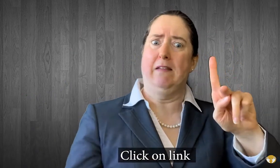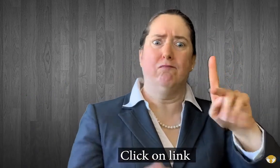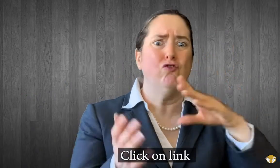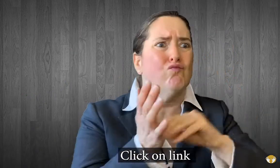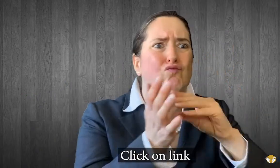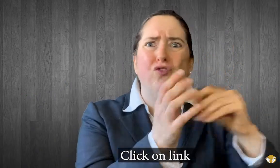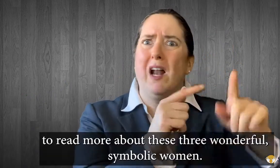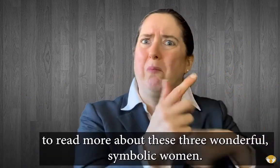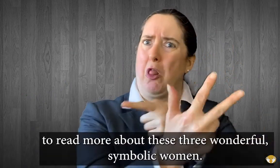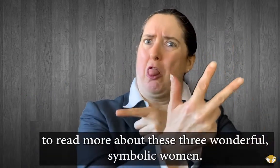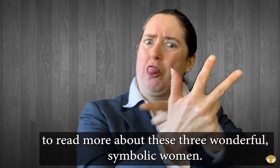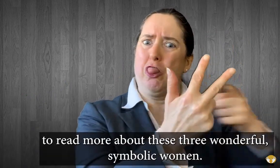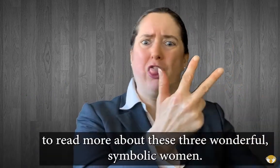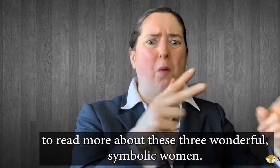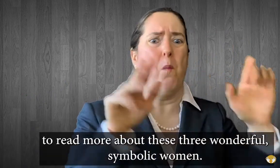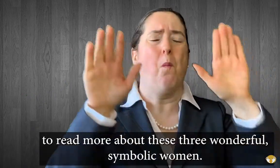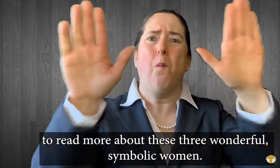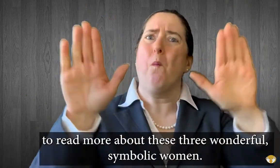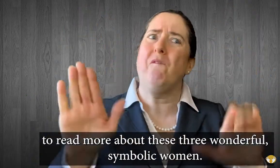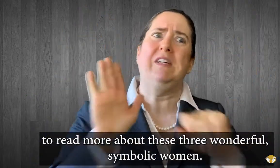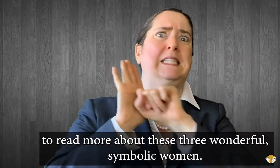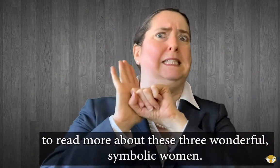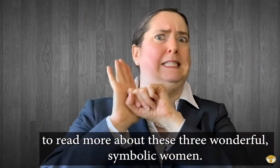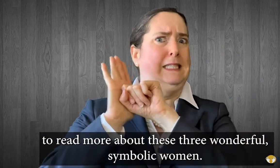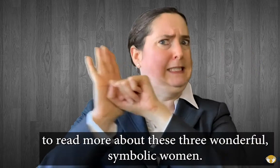Click on the link to read more about these three wonderful, symbolic women.